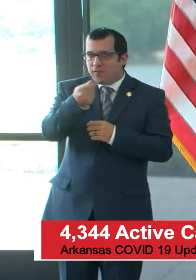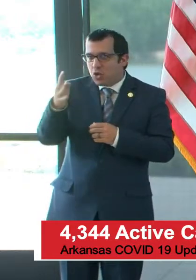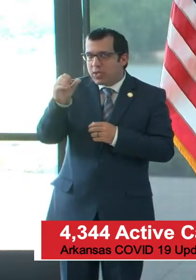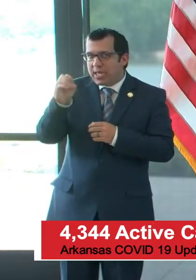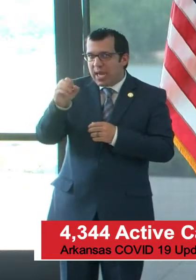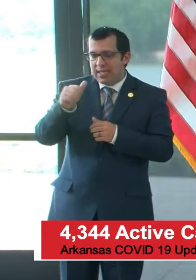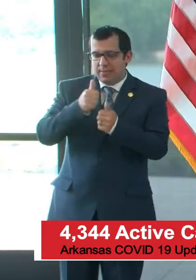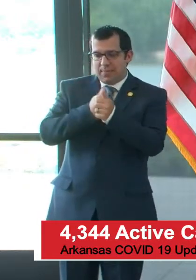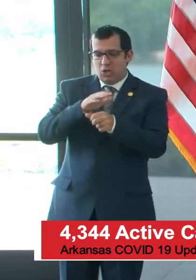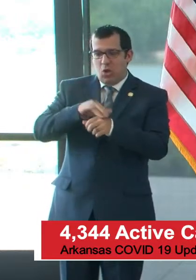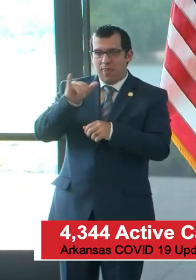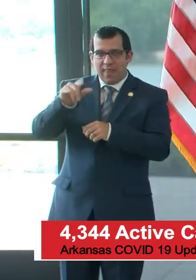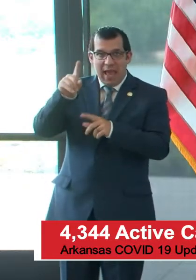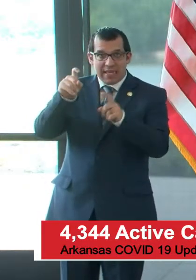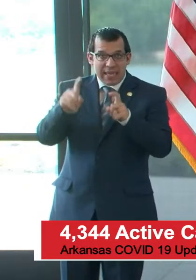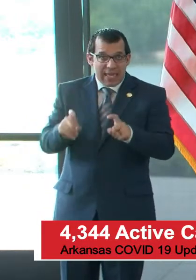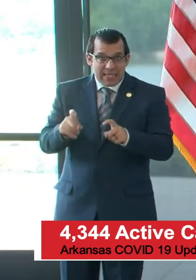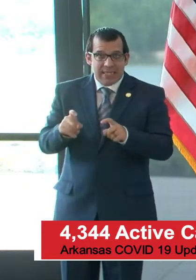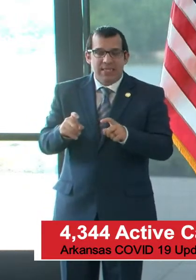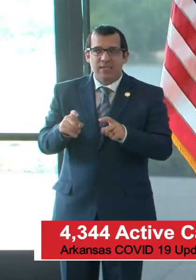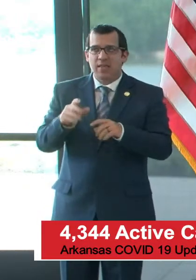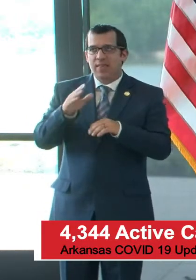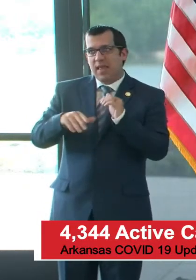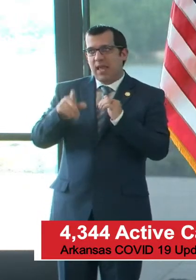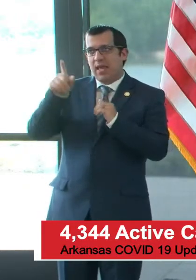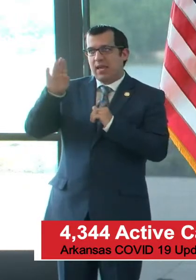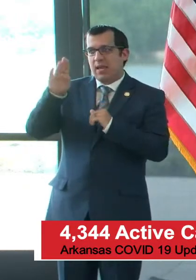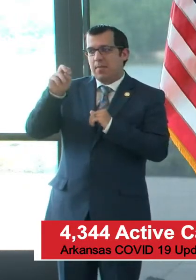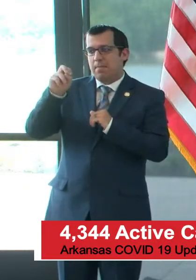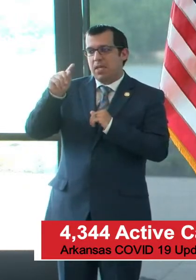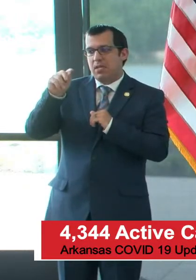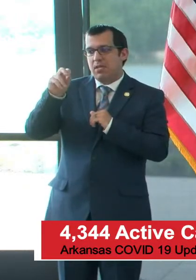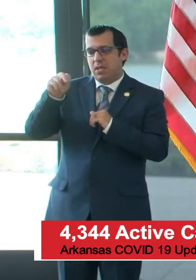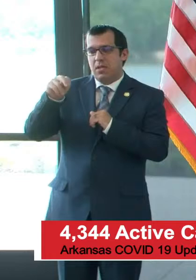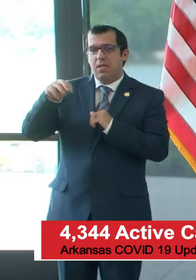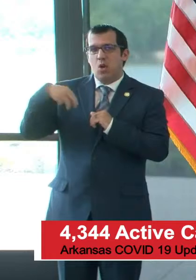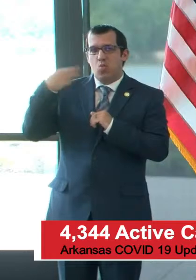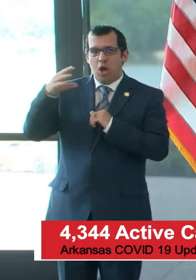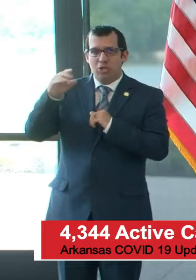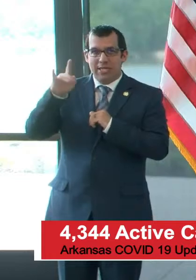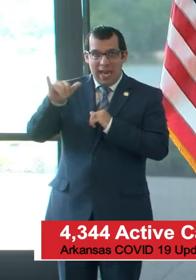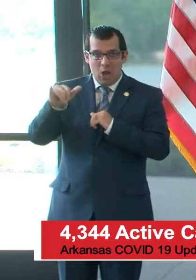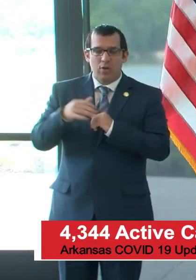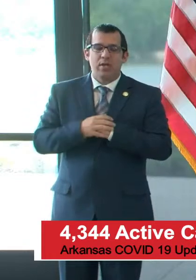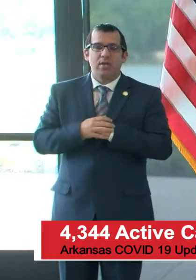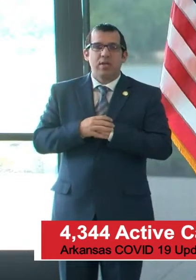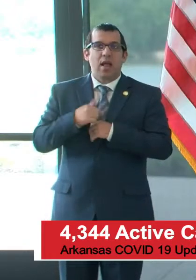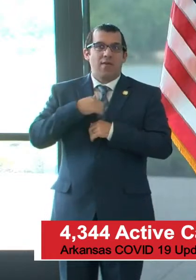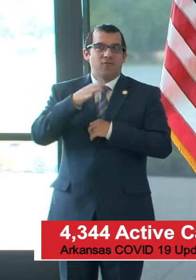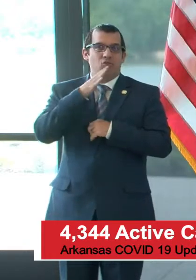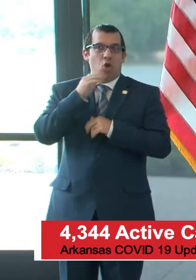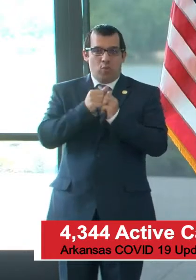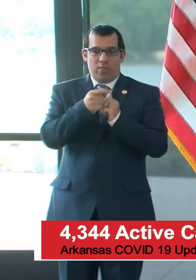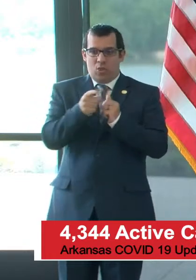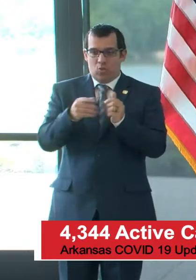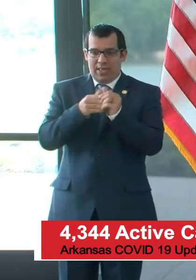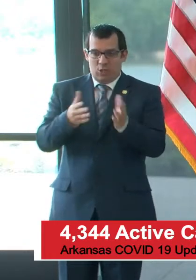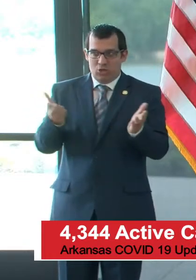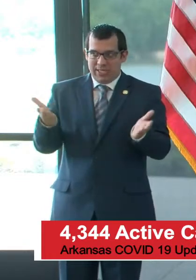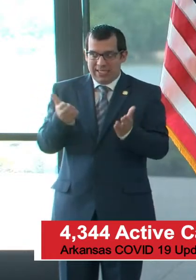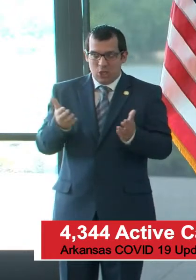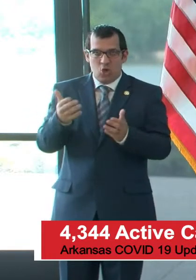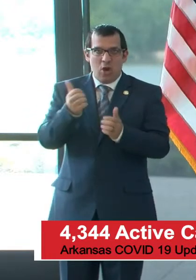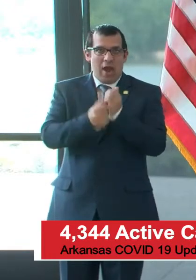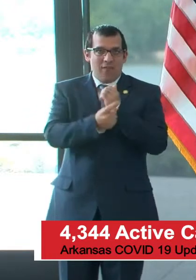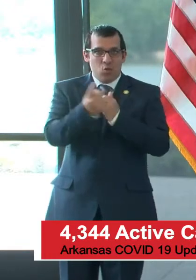based upon that testing than we have up in Benton and Washington County. But as I've talked to the leaders here,